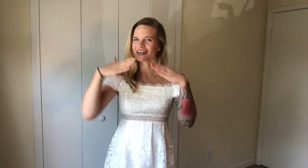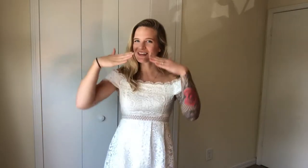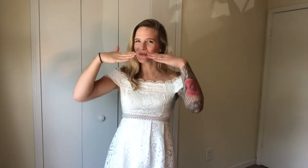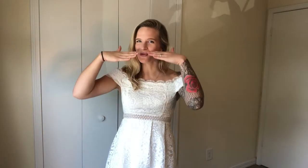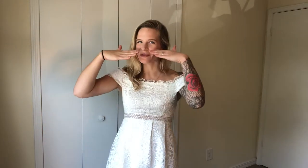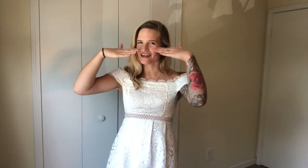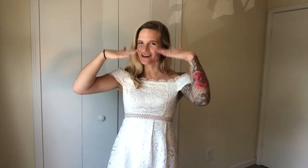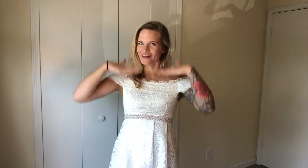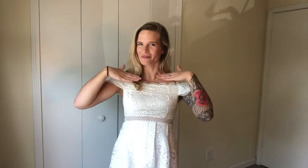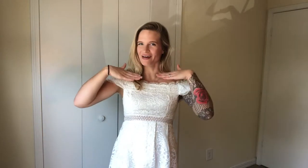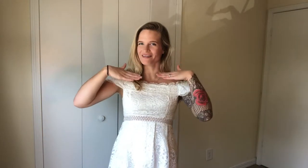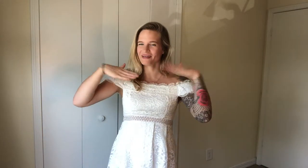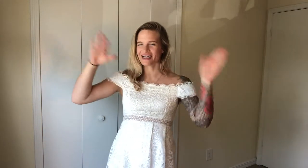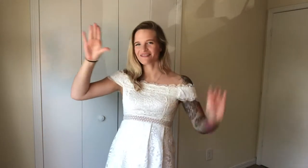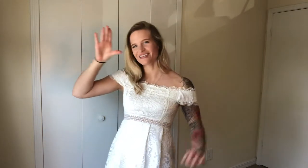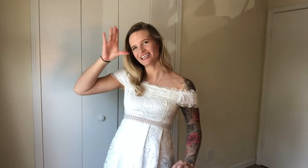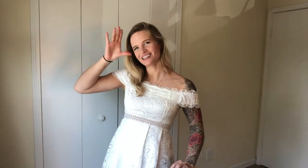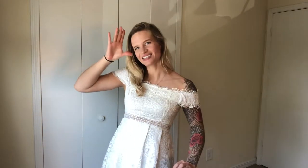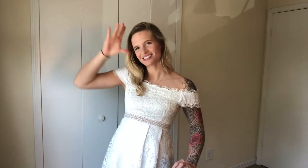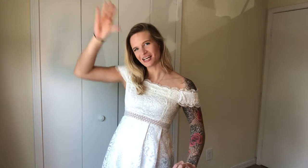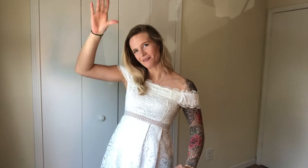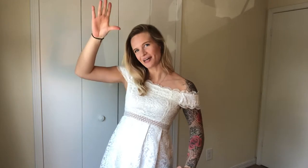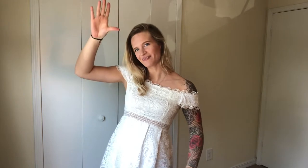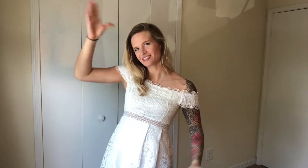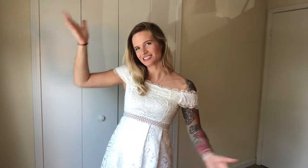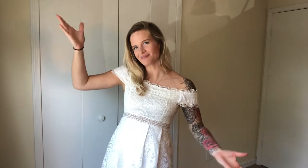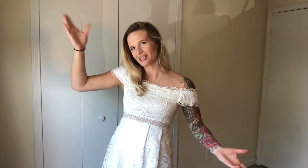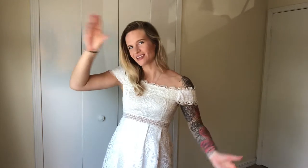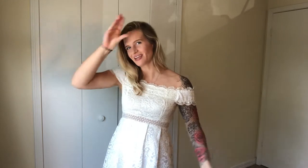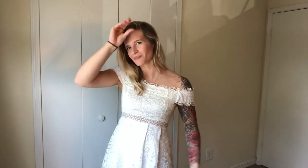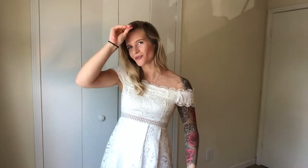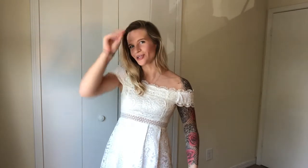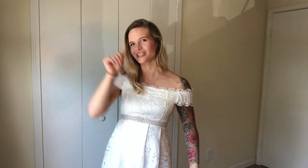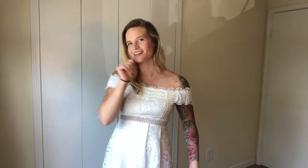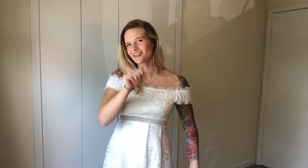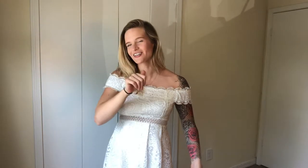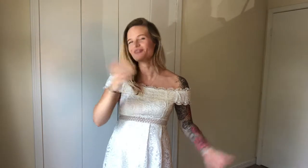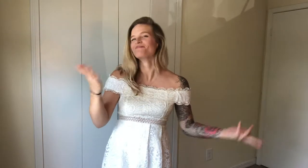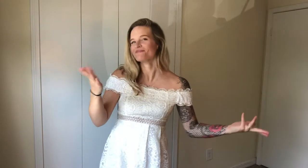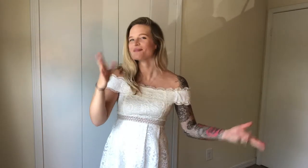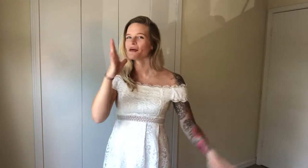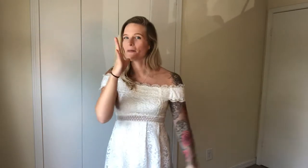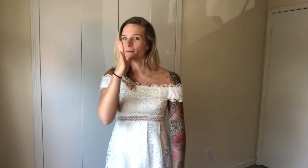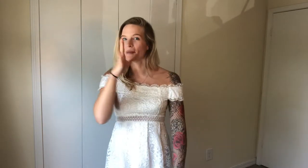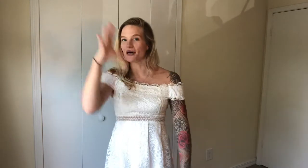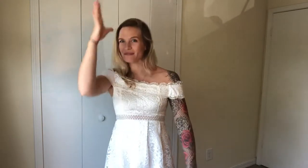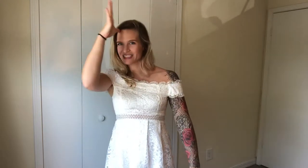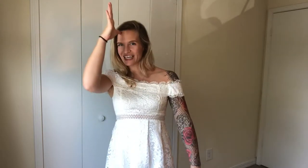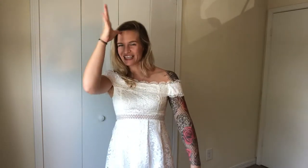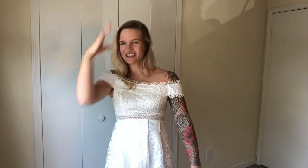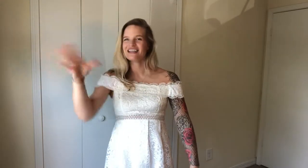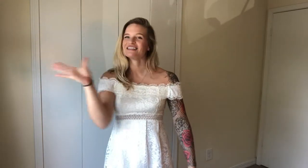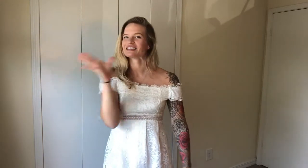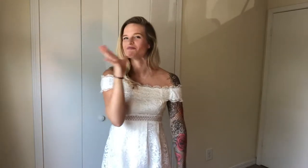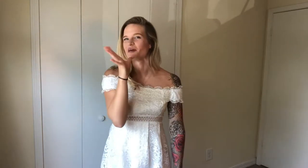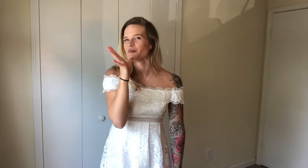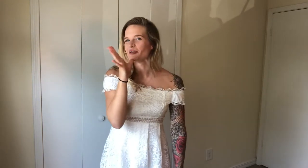the women are on the bottom half and the top half is the men, like boy, girl, mom, dad. So Mama,